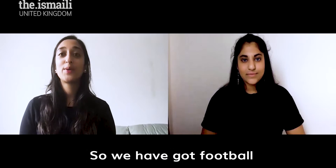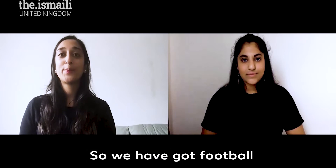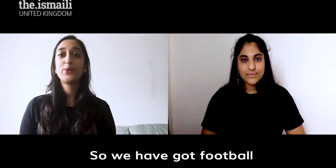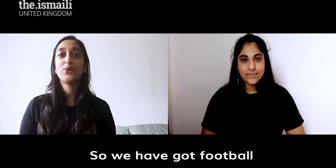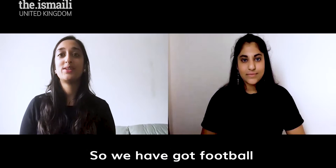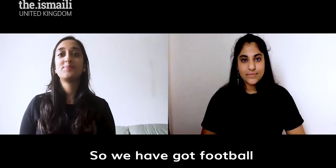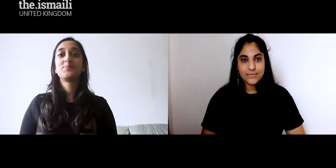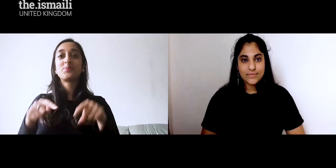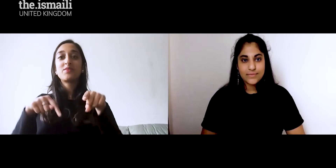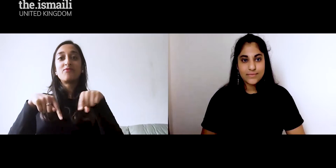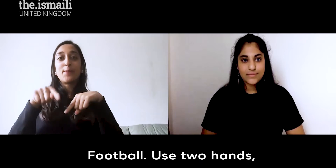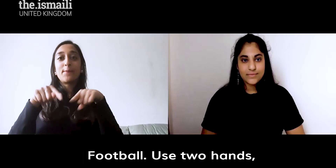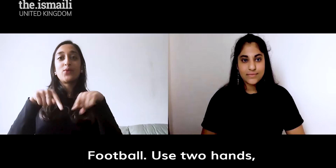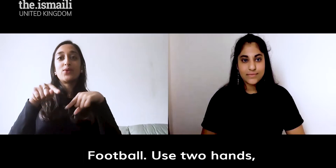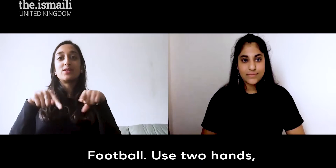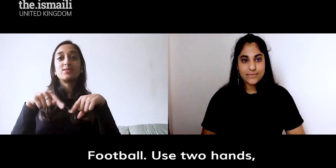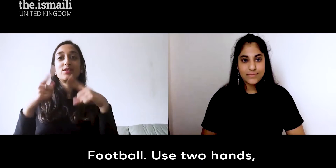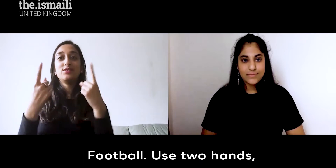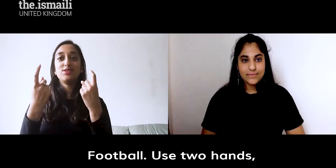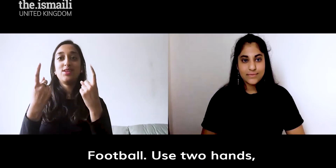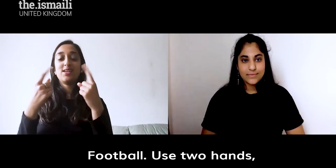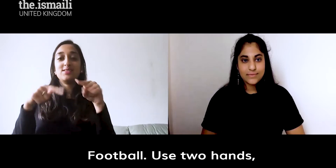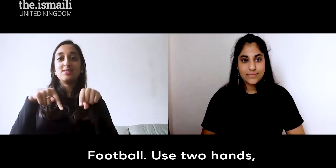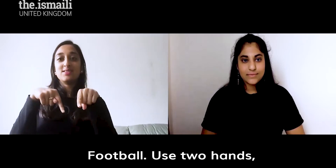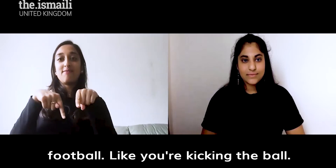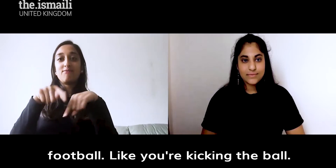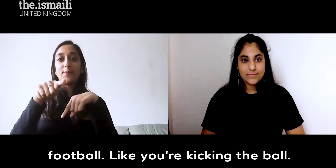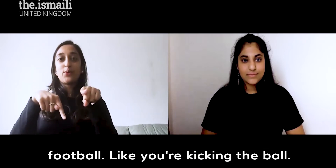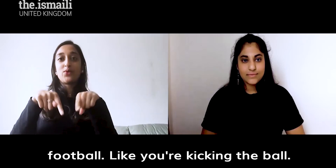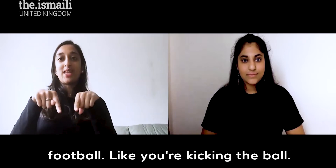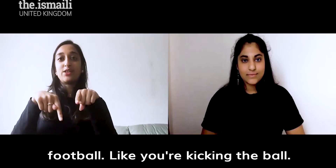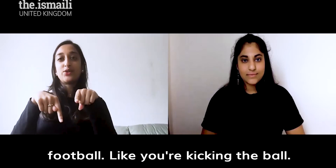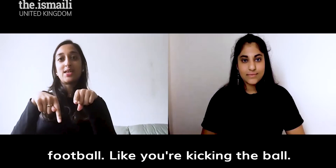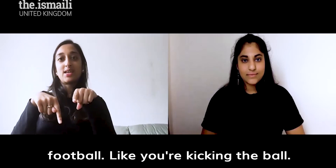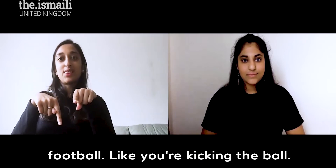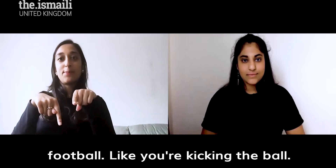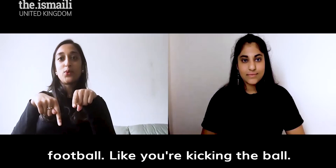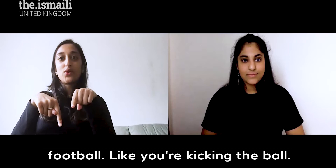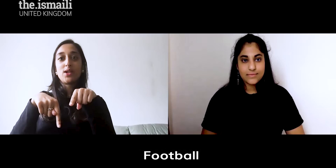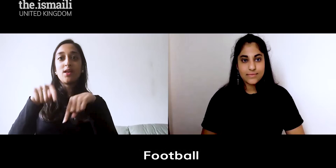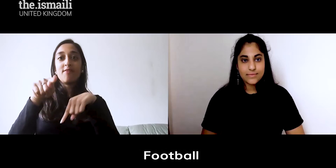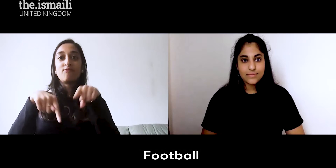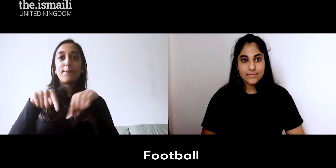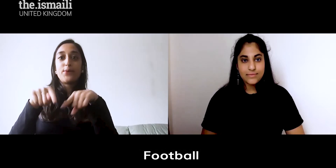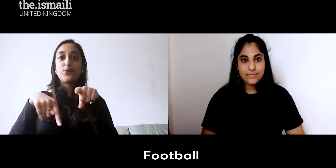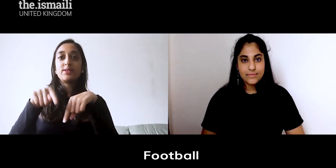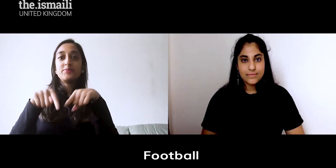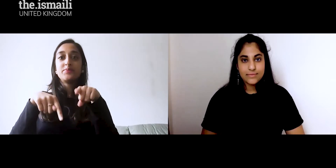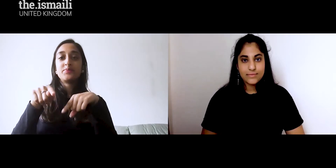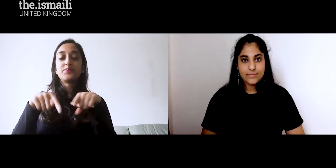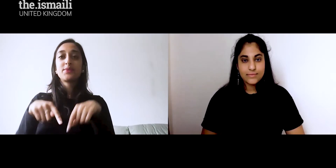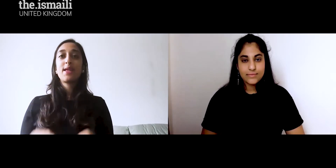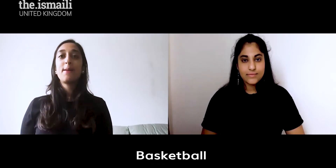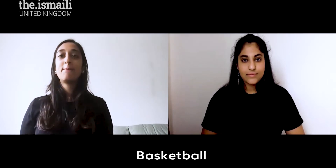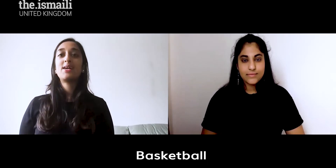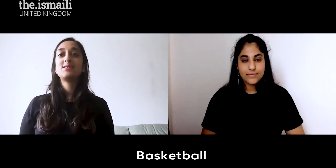football. Football. Pee-pee hand. Football. Not no kicking the ball. Football.